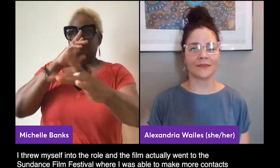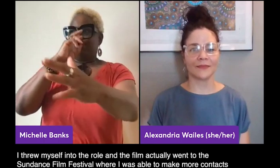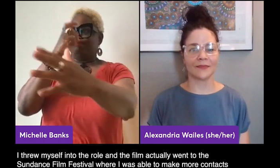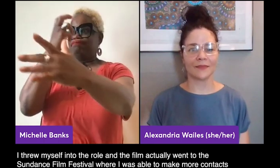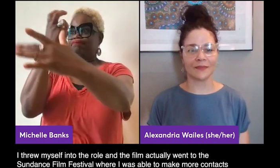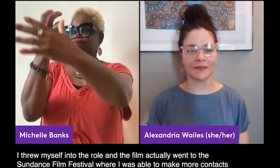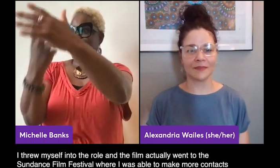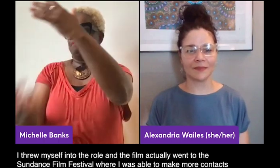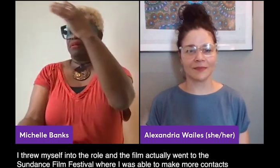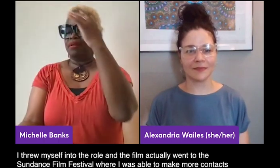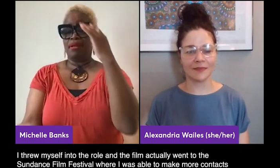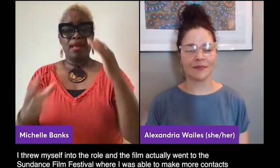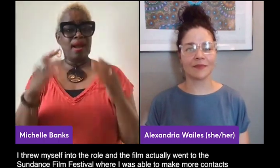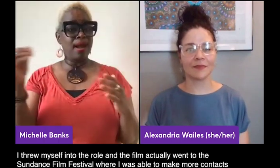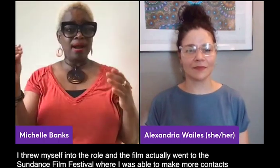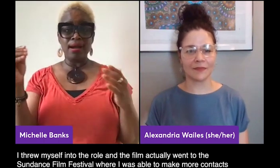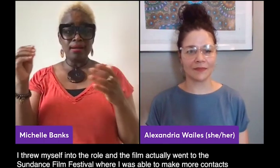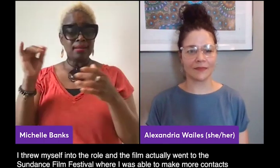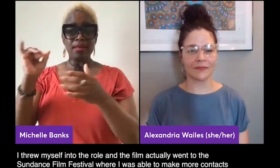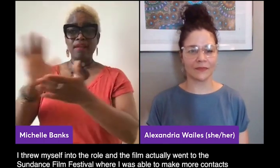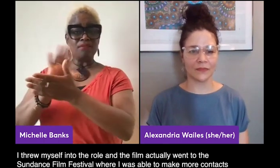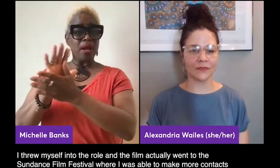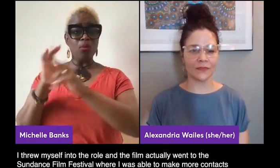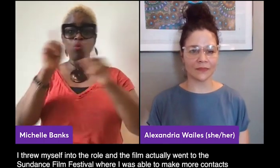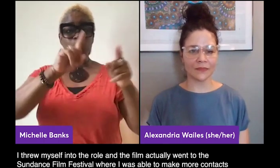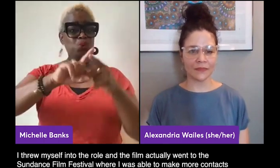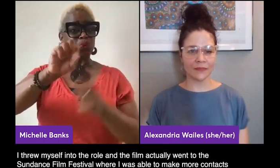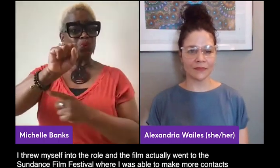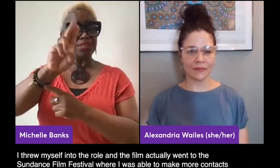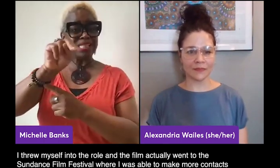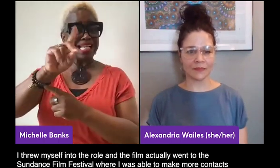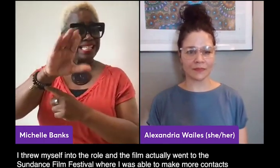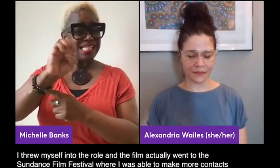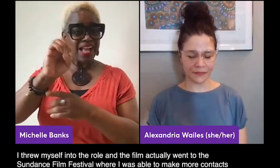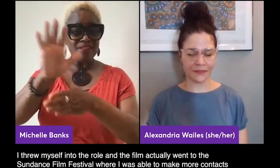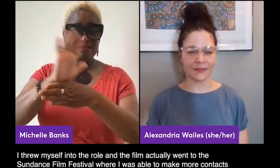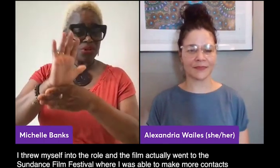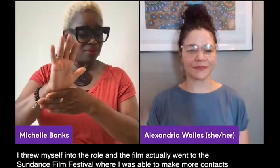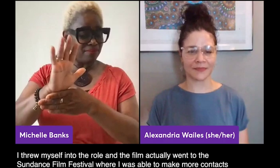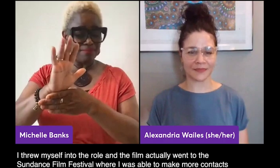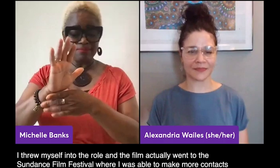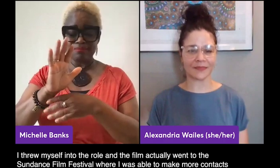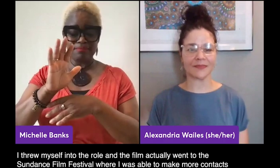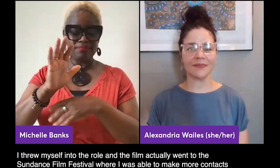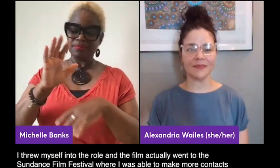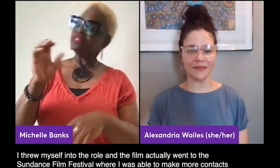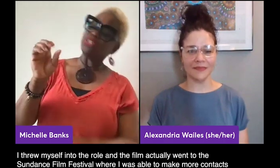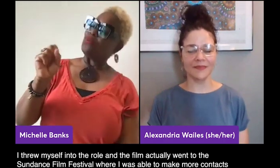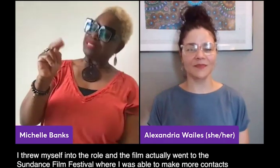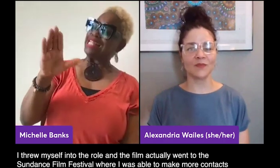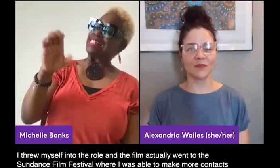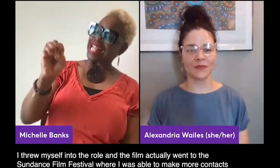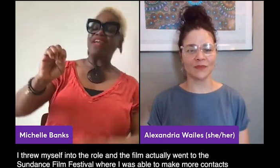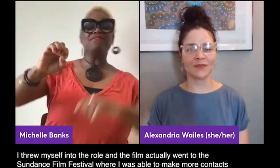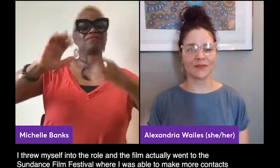myself into the role, and the film actually went to the Sundance Film Festival, where I was able to make more contacts and